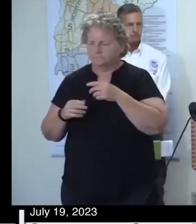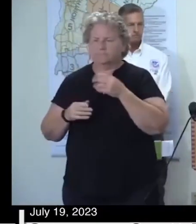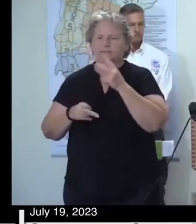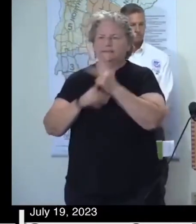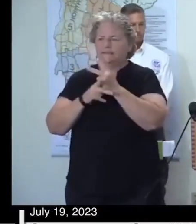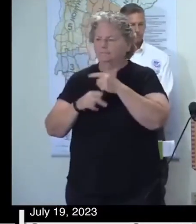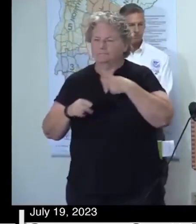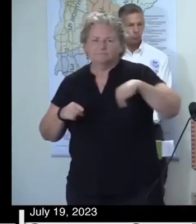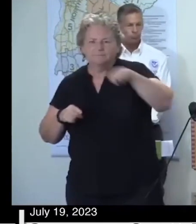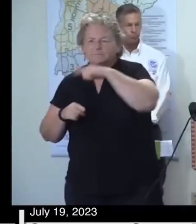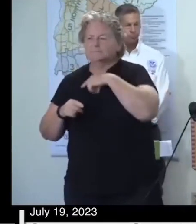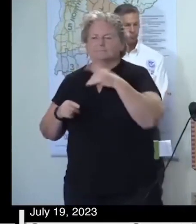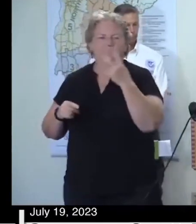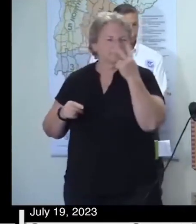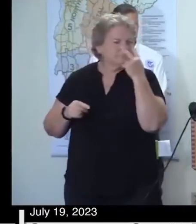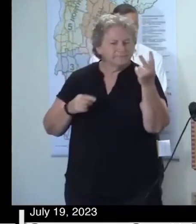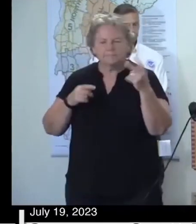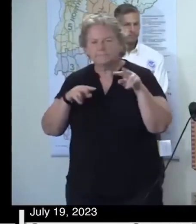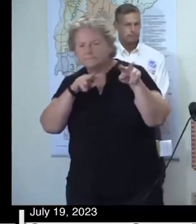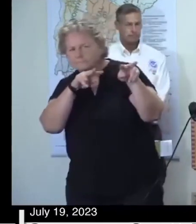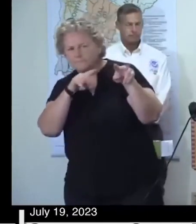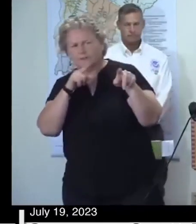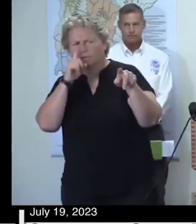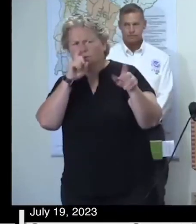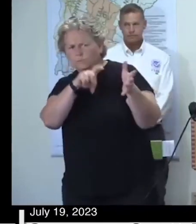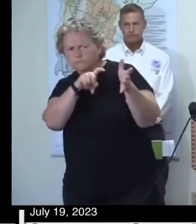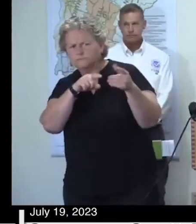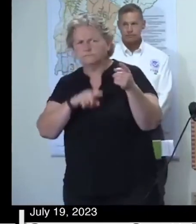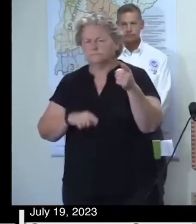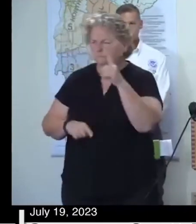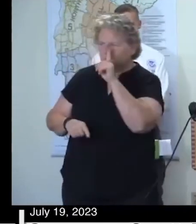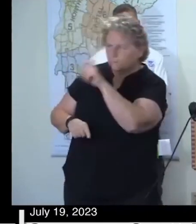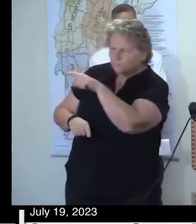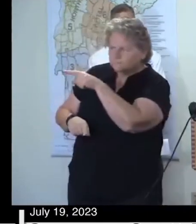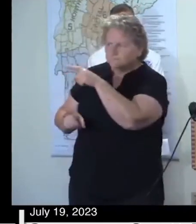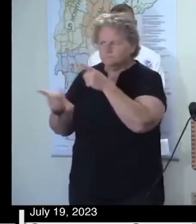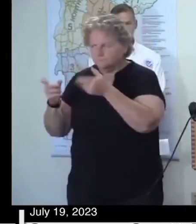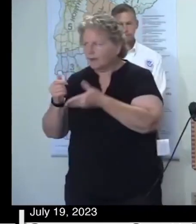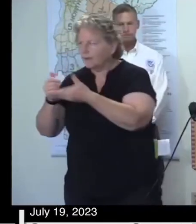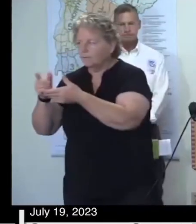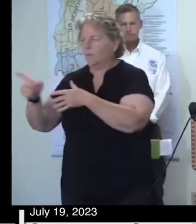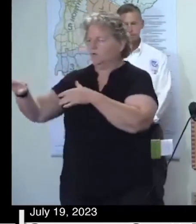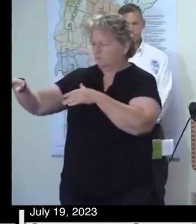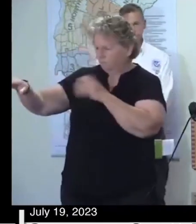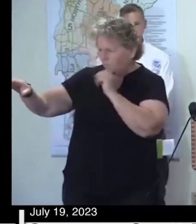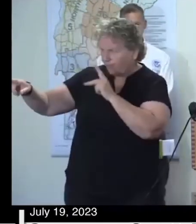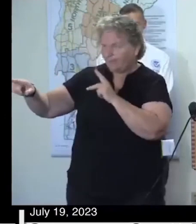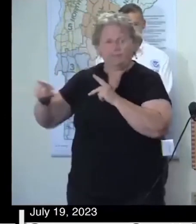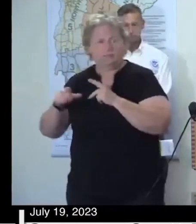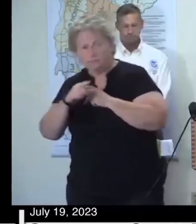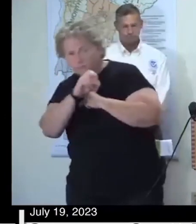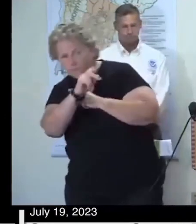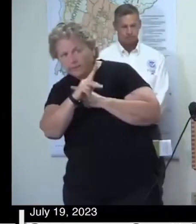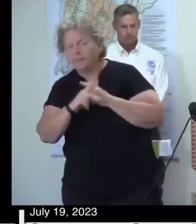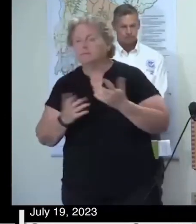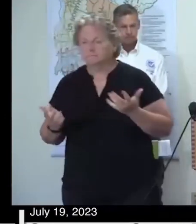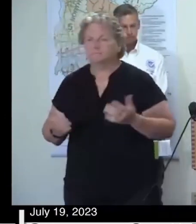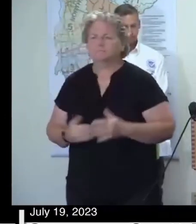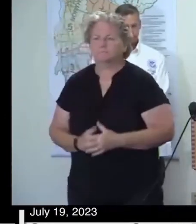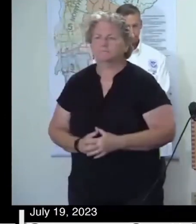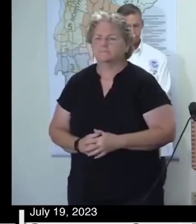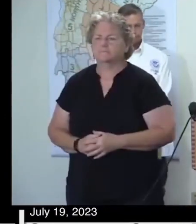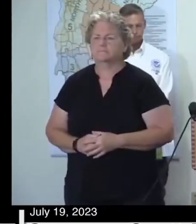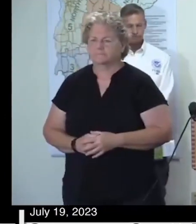building a resilient community. Reach out to your trusted loved ones and friends. Share your feelings and emotional